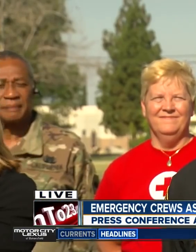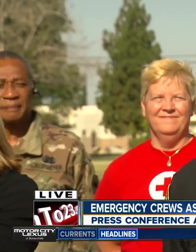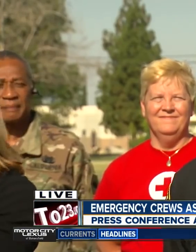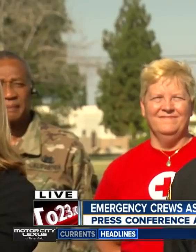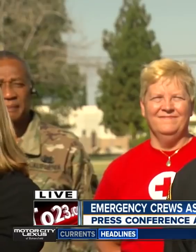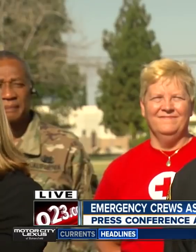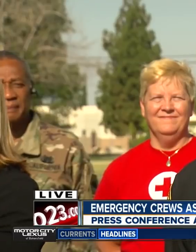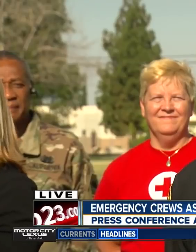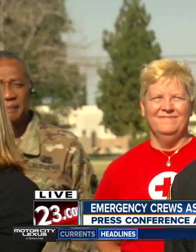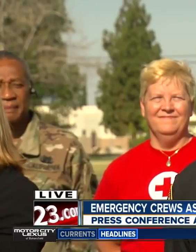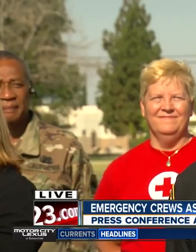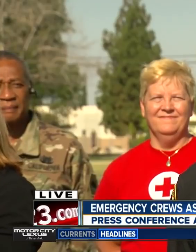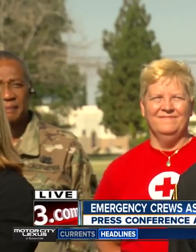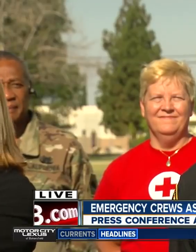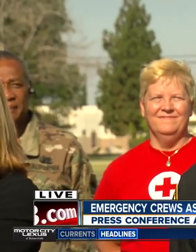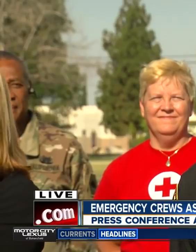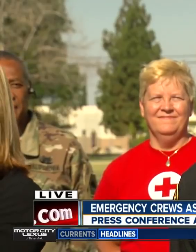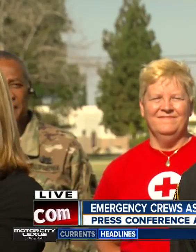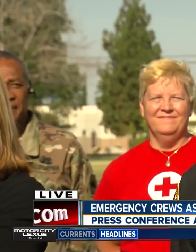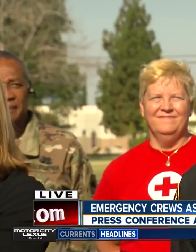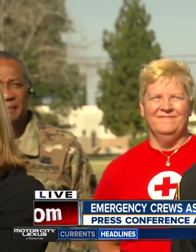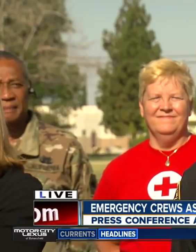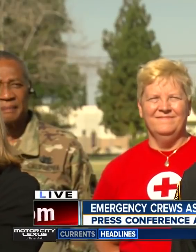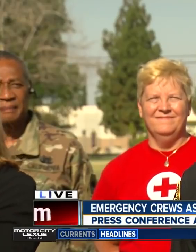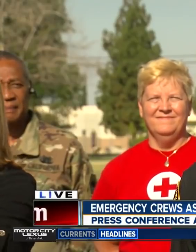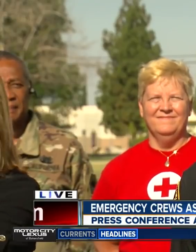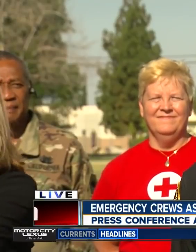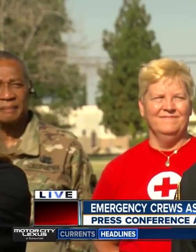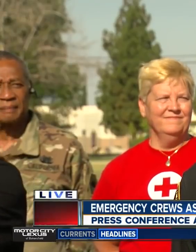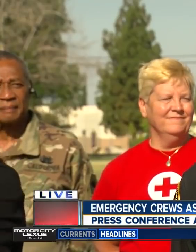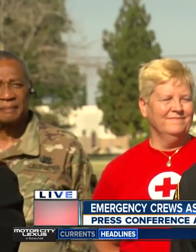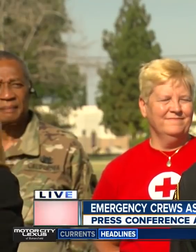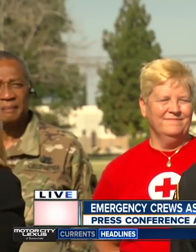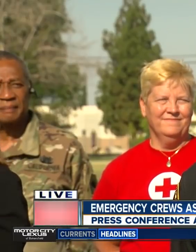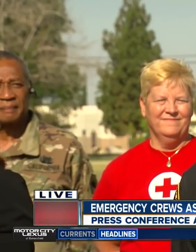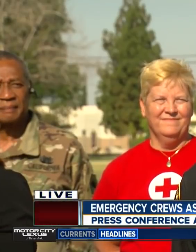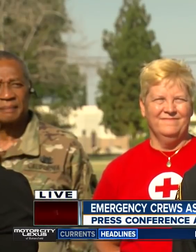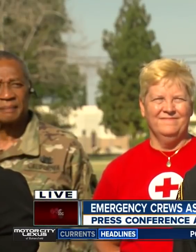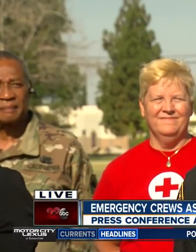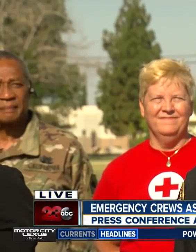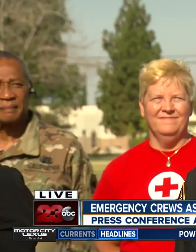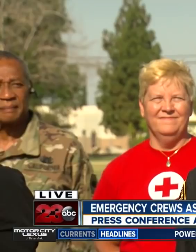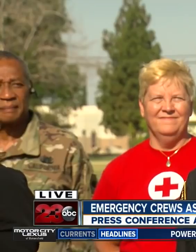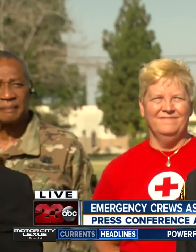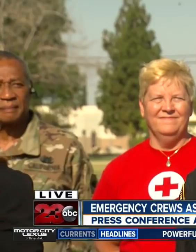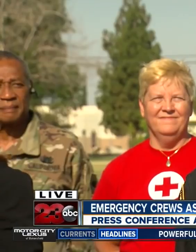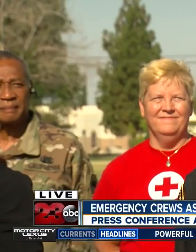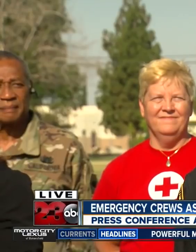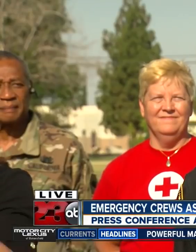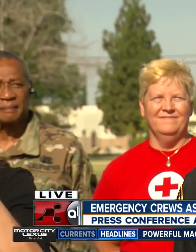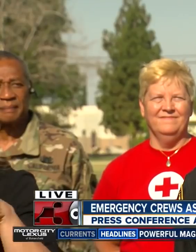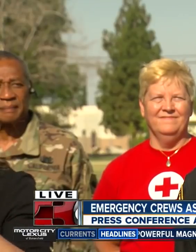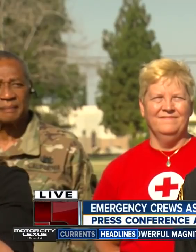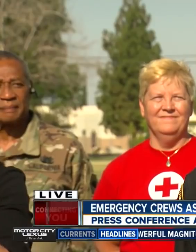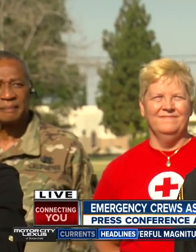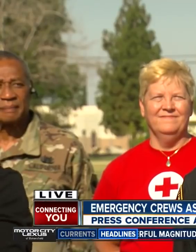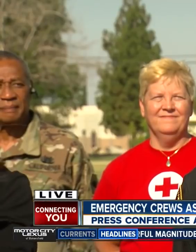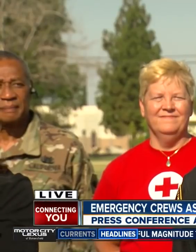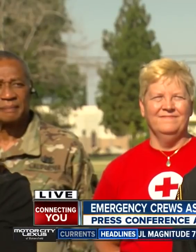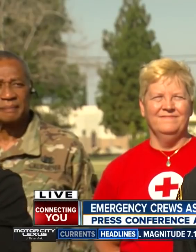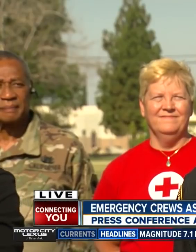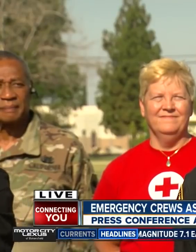can day or night. And so it's a lot easier. But they're out doing, you know, house-to-house inspections,